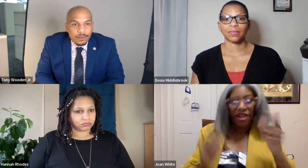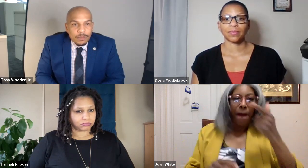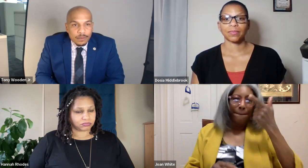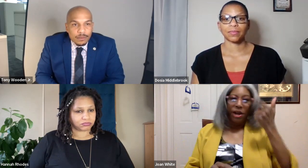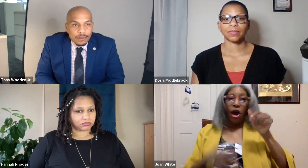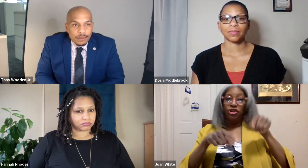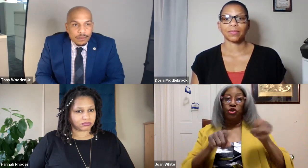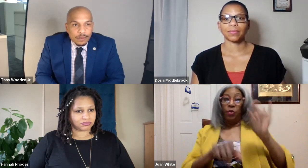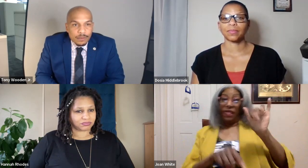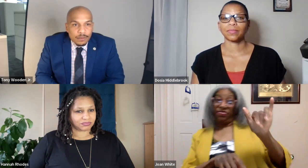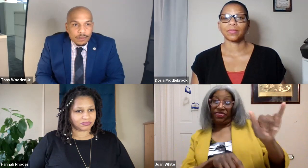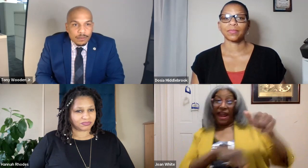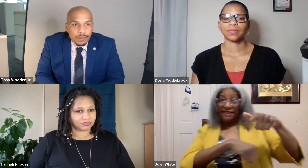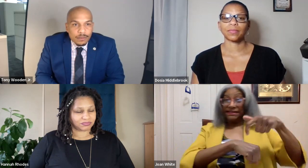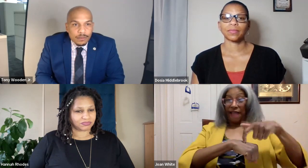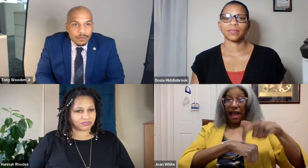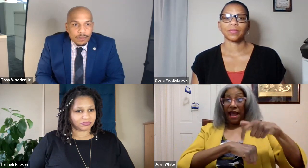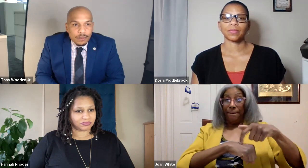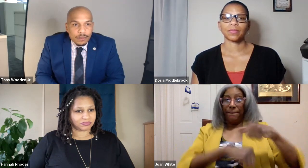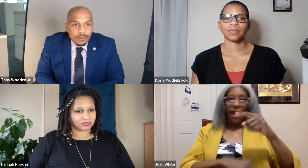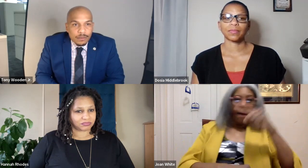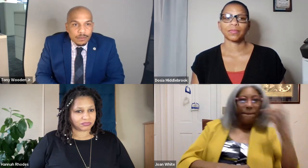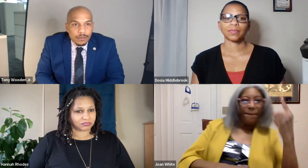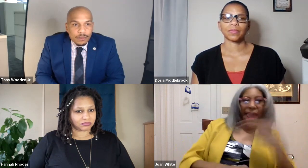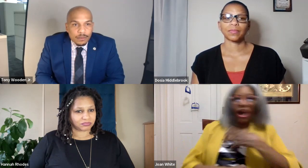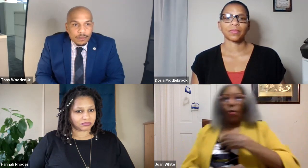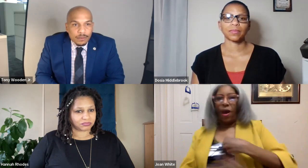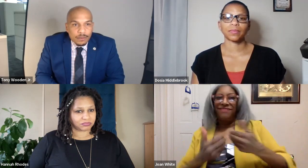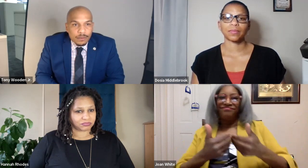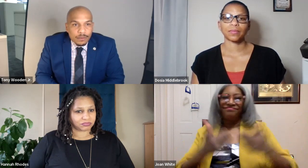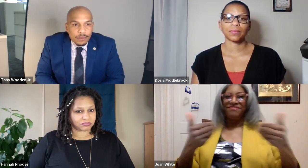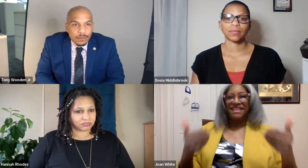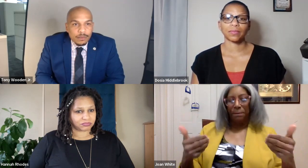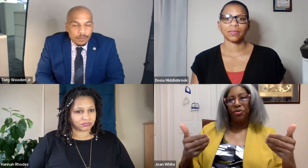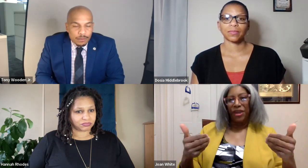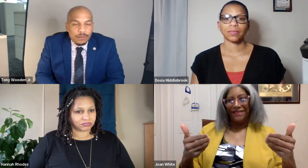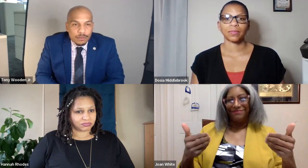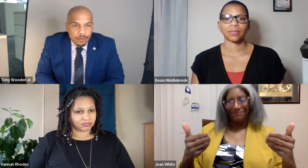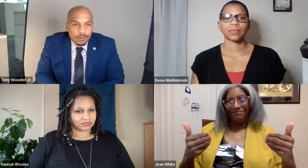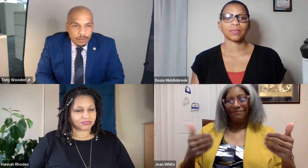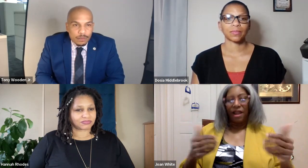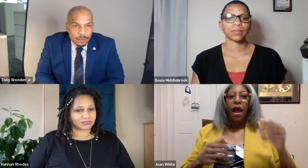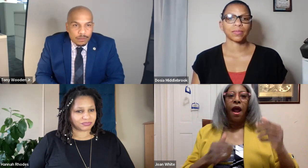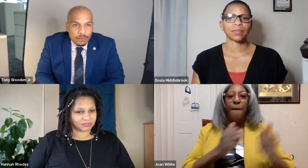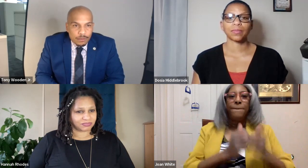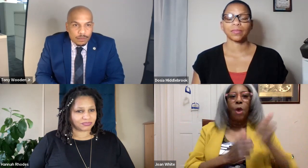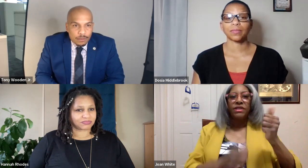the education was extremely limited because during that time, Black and white students, deaf